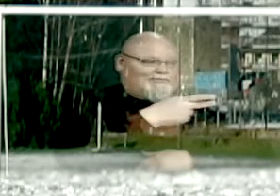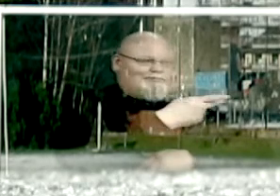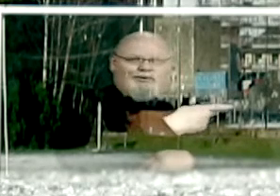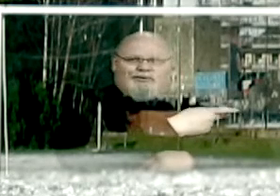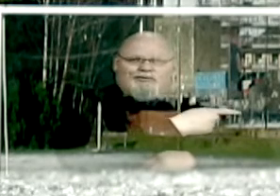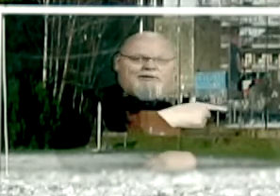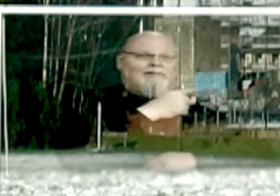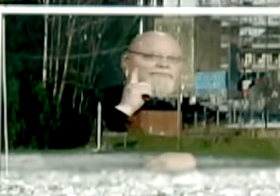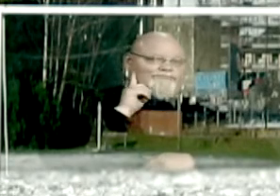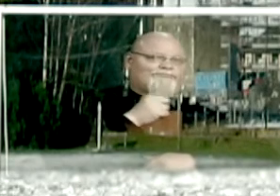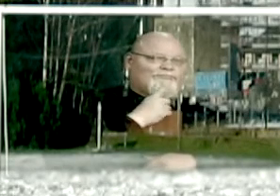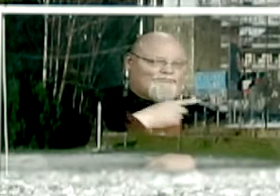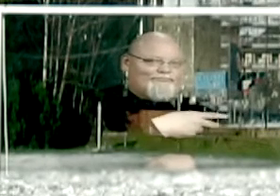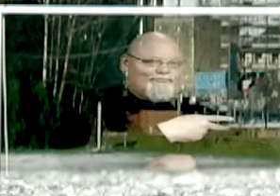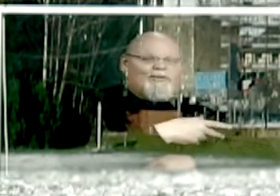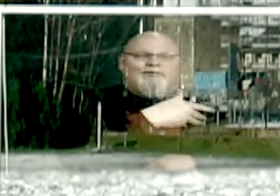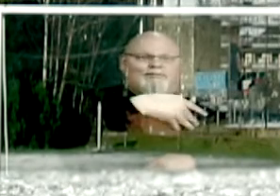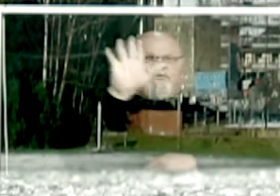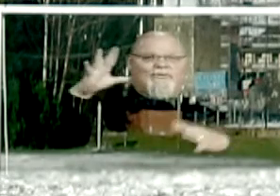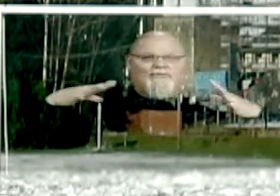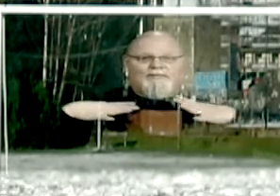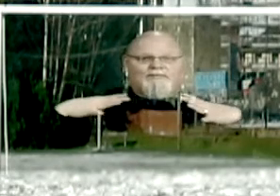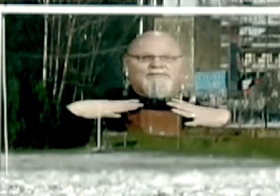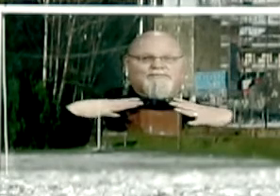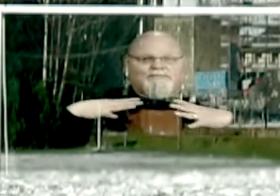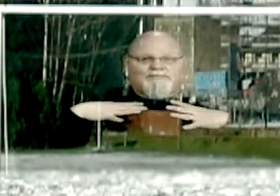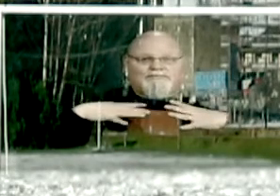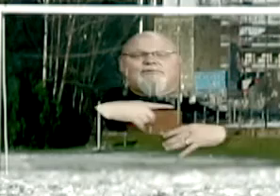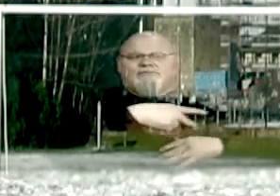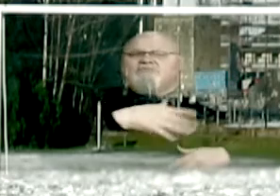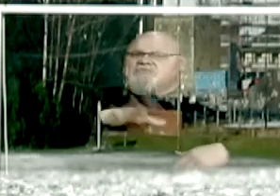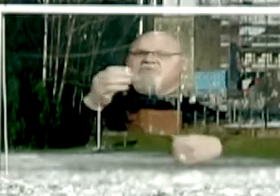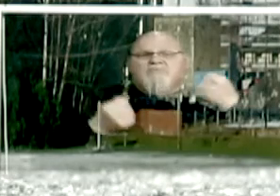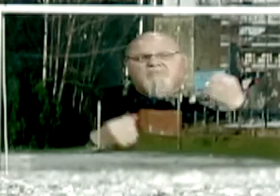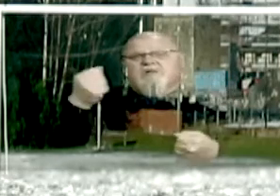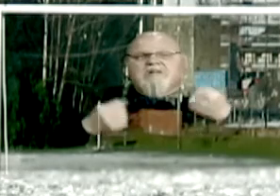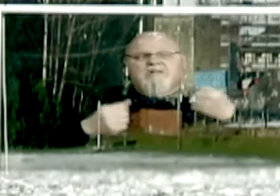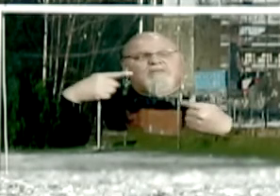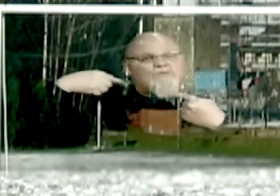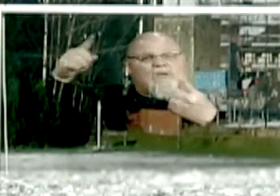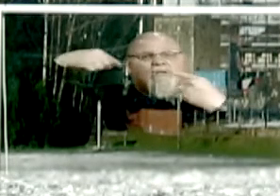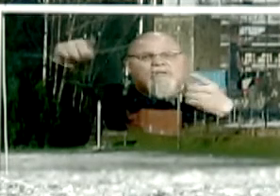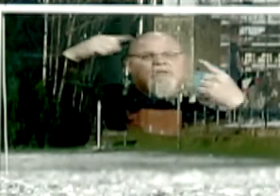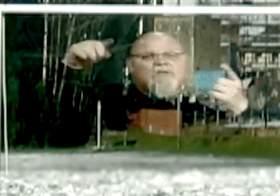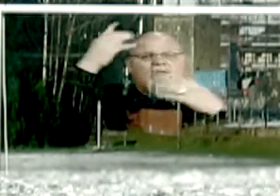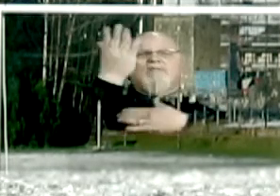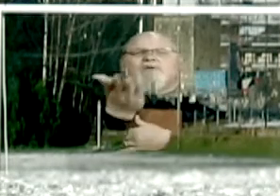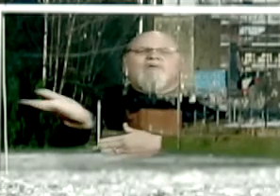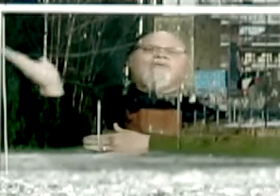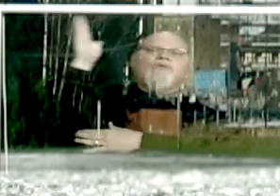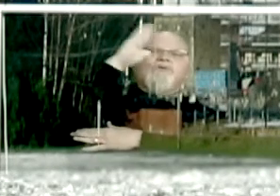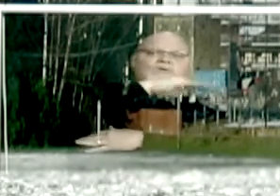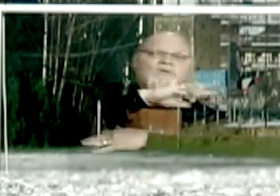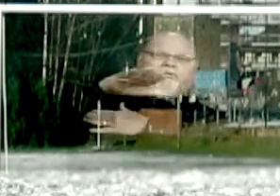A deaf couple is taking a vacation. They drive all day and all night until they're both